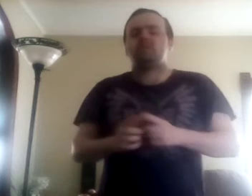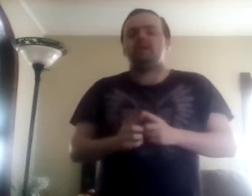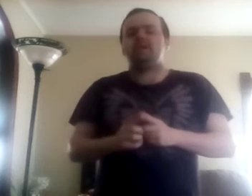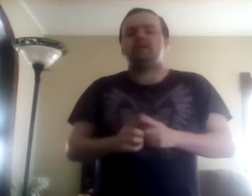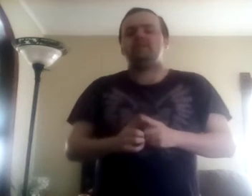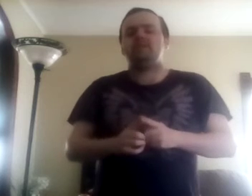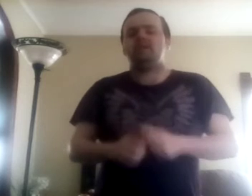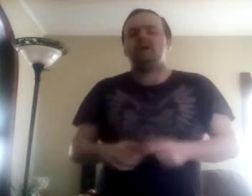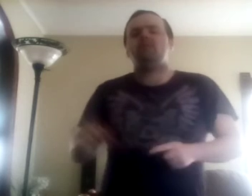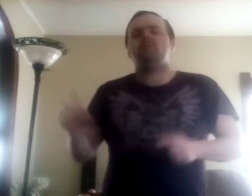anything.